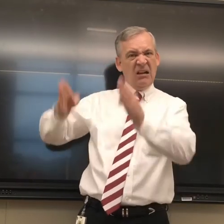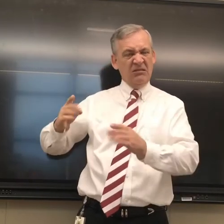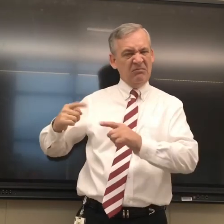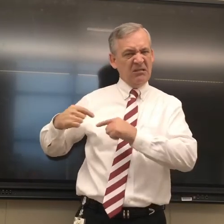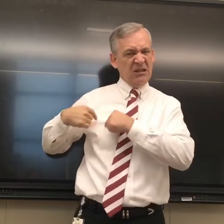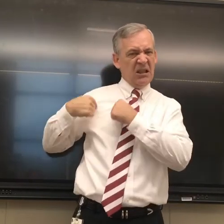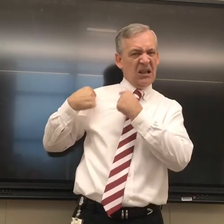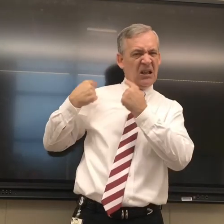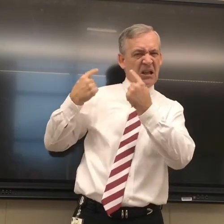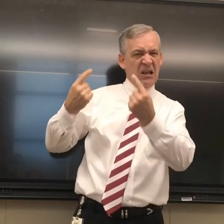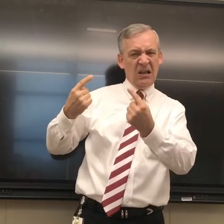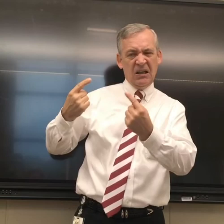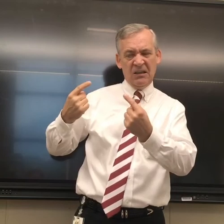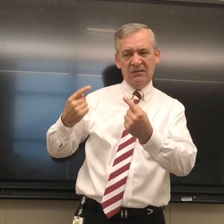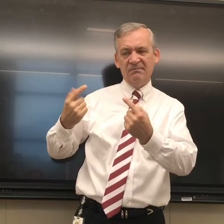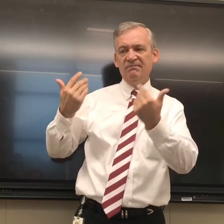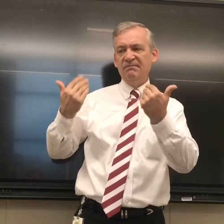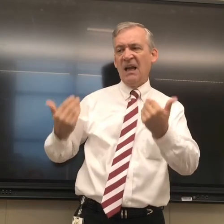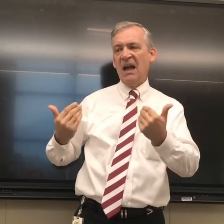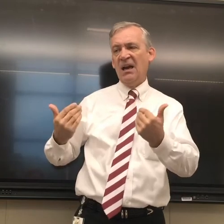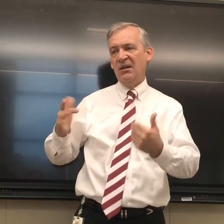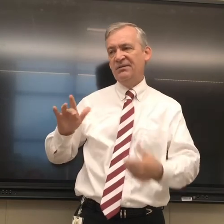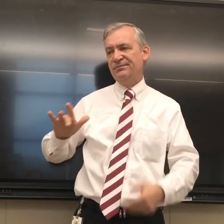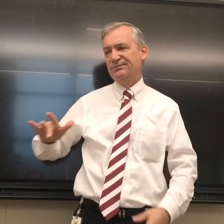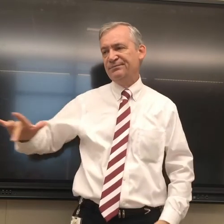completely barren at last.